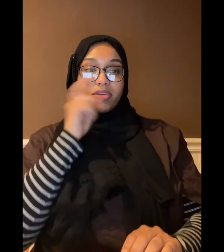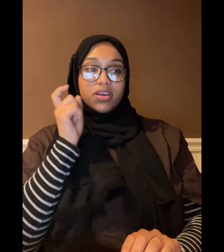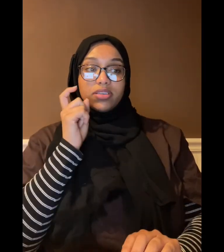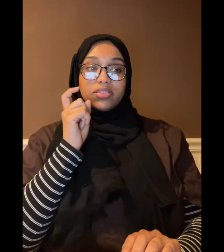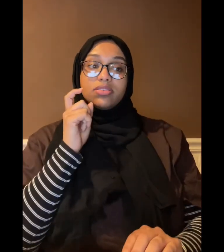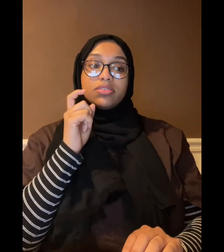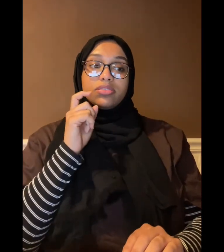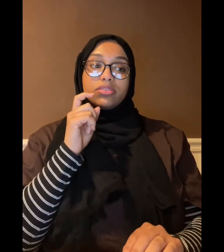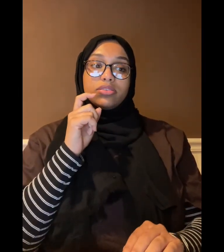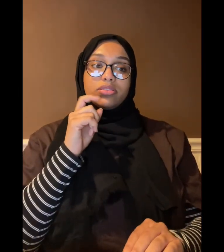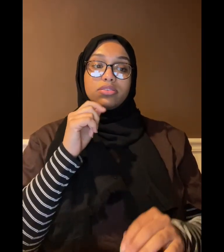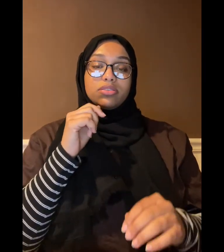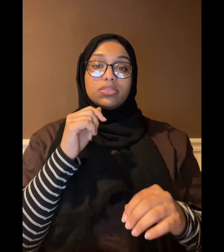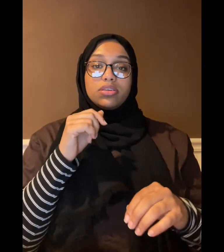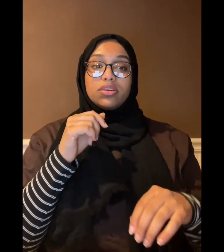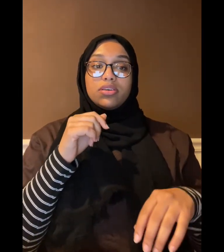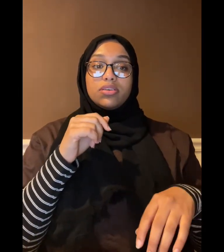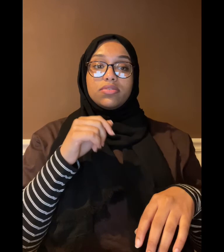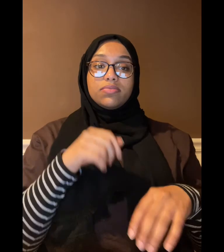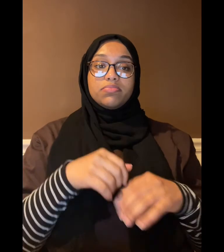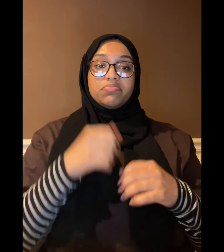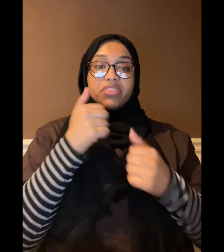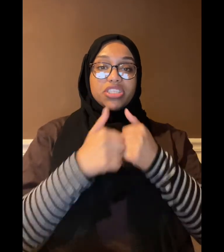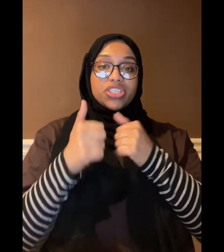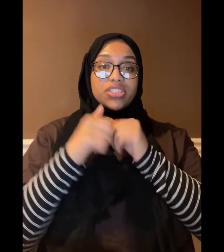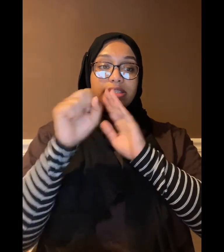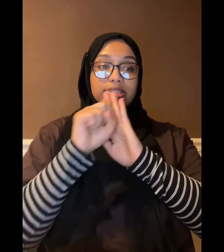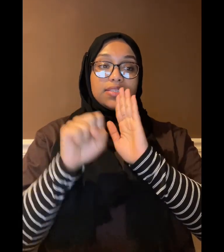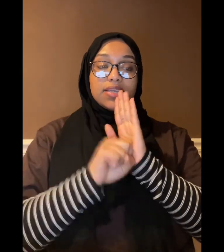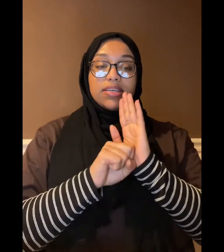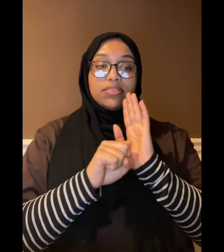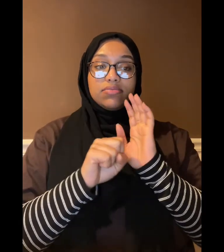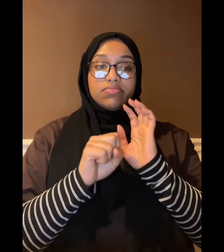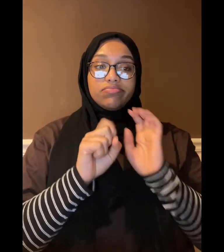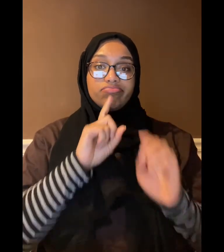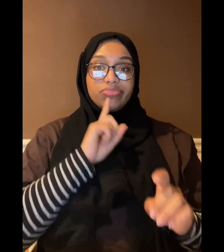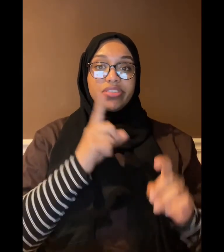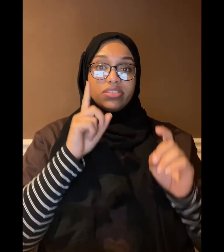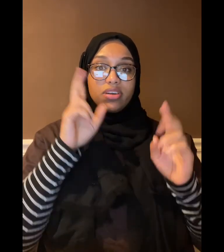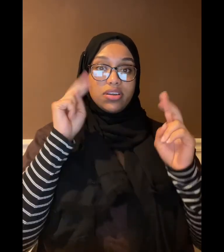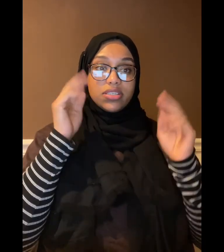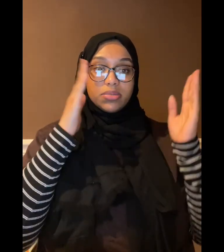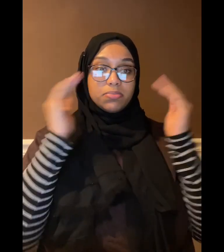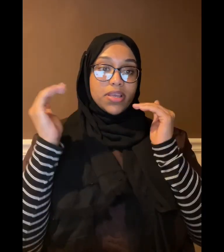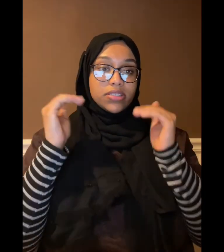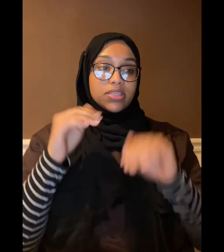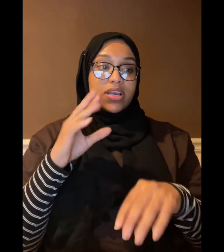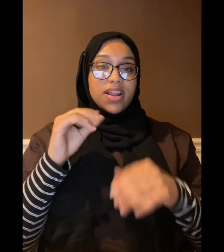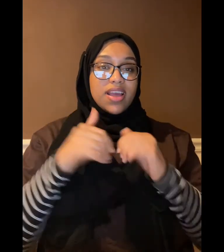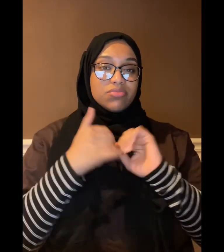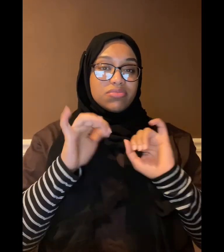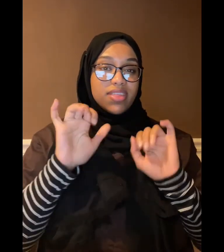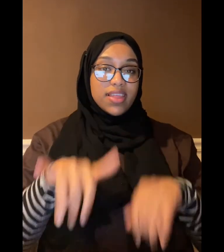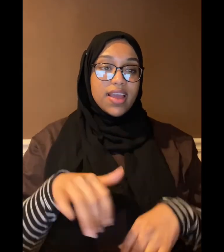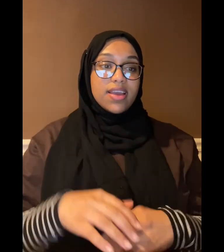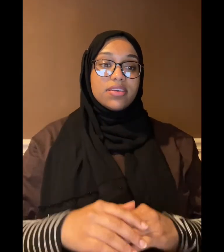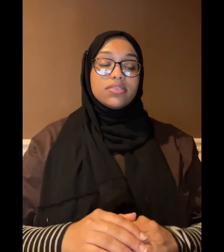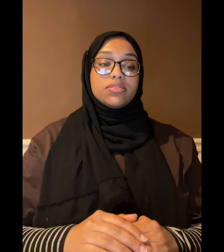Um, we'll have a search engine system where you can search either by keywords,